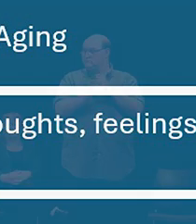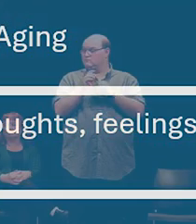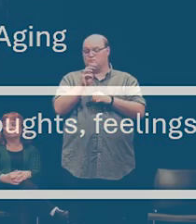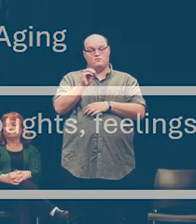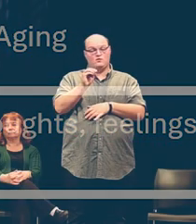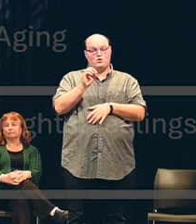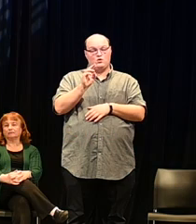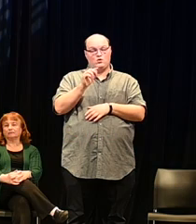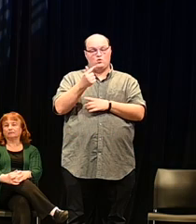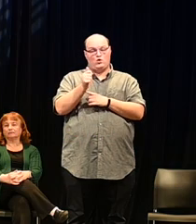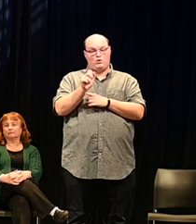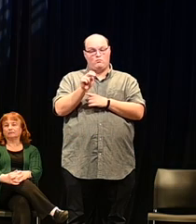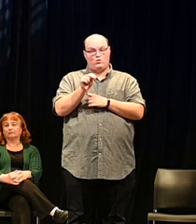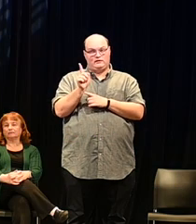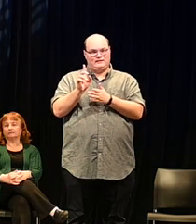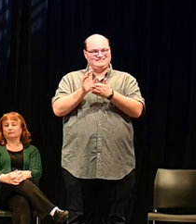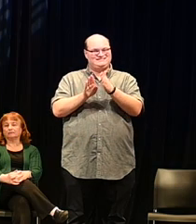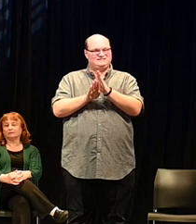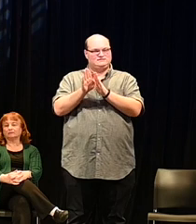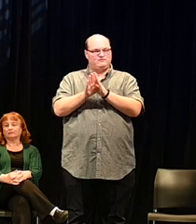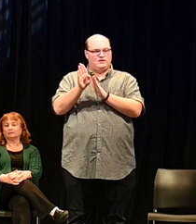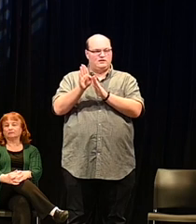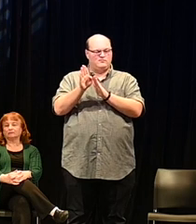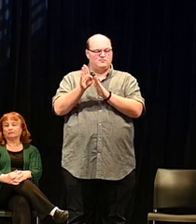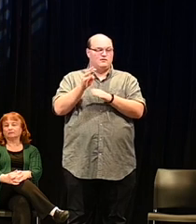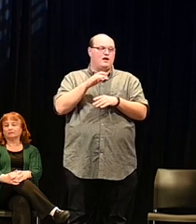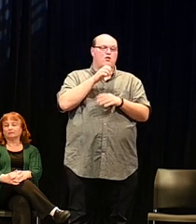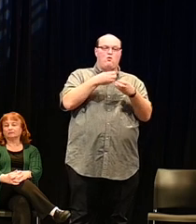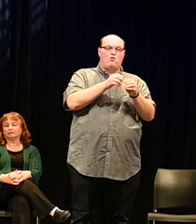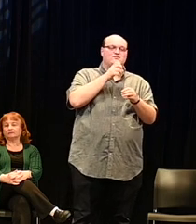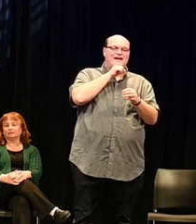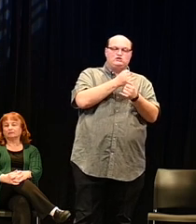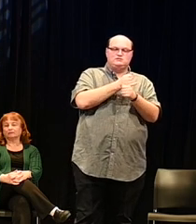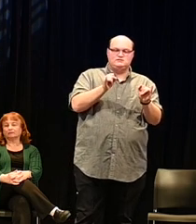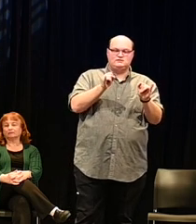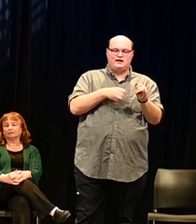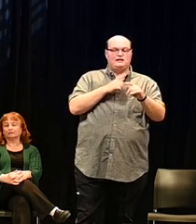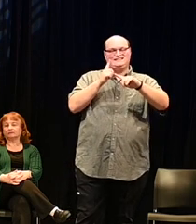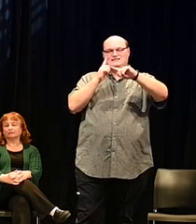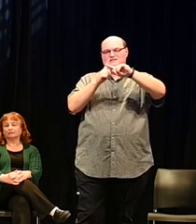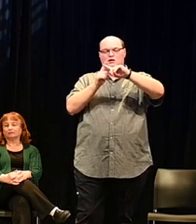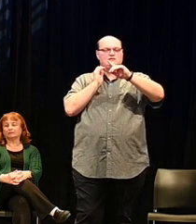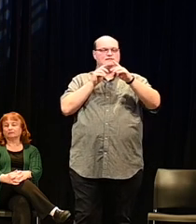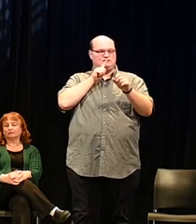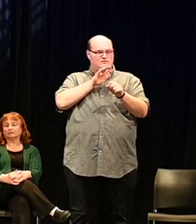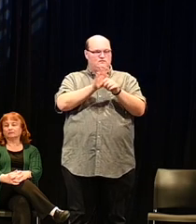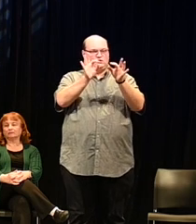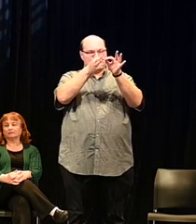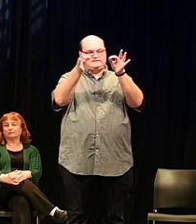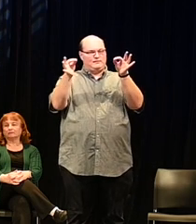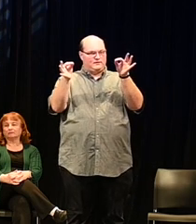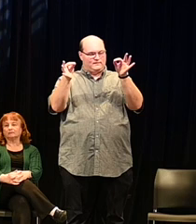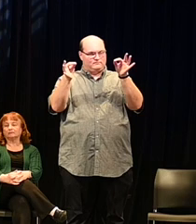developed, and we as an Office on Aging and Independence have put forth these positive aging affirmation cards.